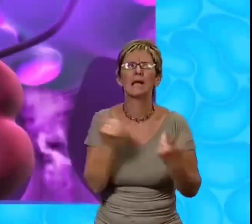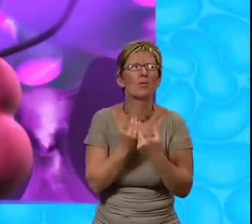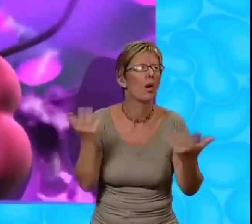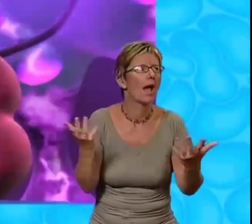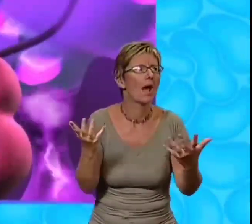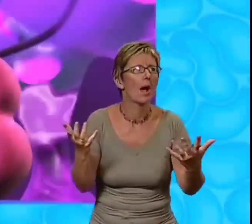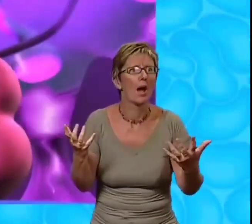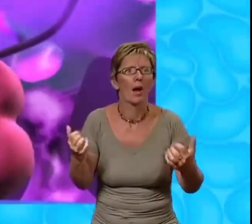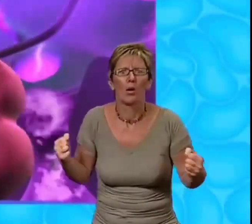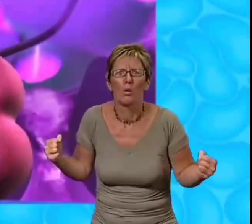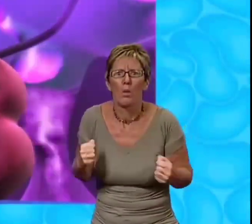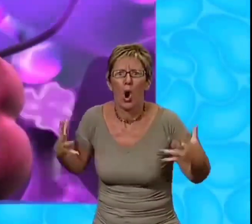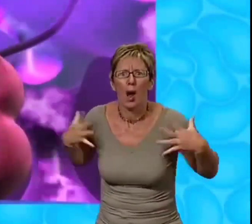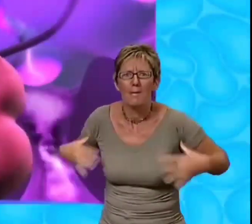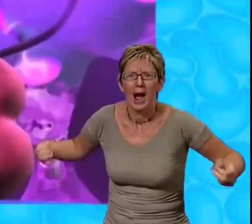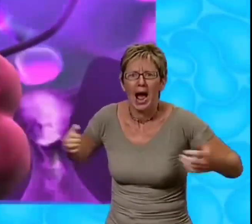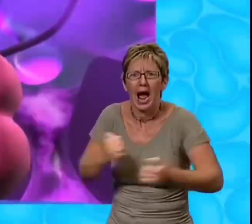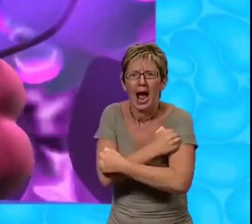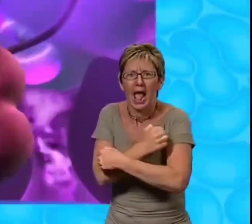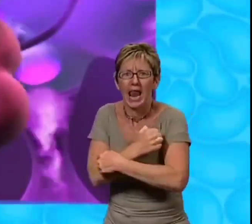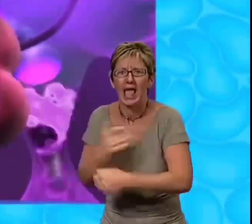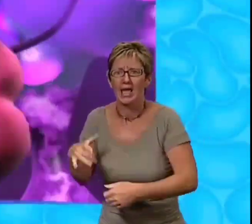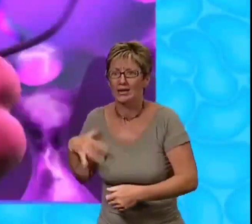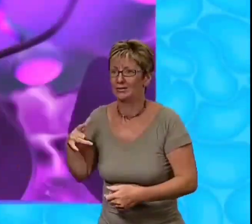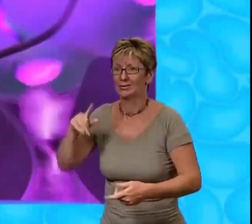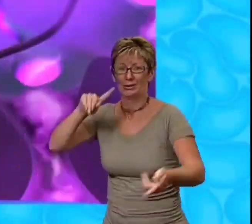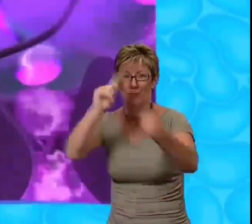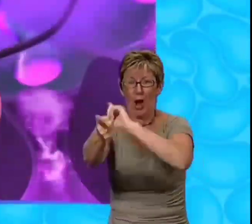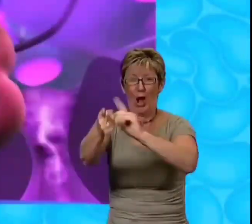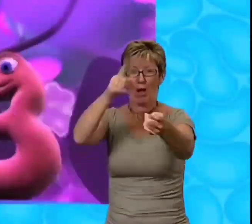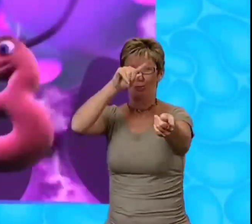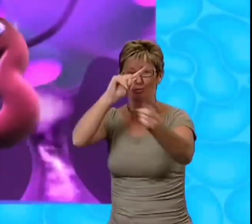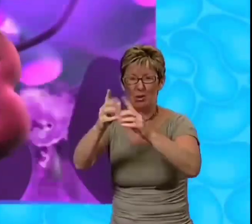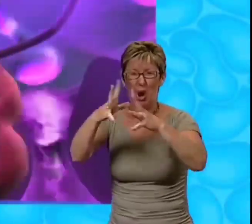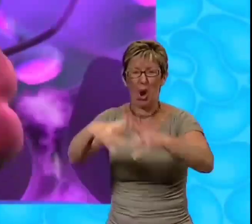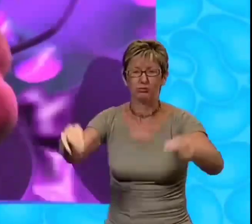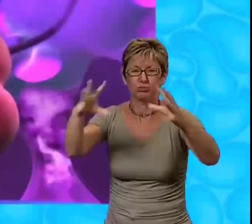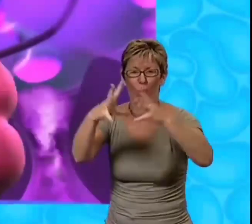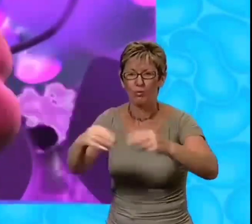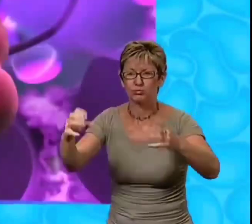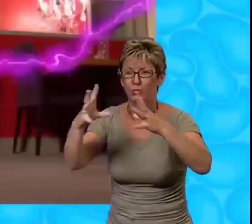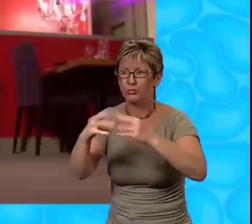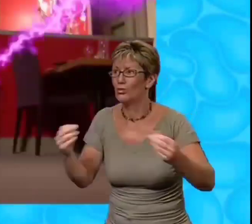Something from where polar bears live. Swap! Swap!